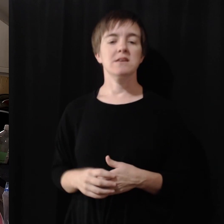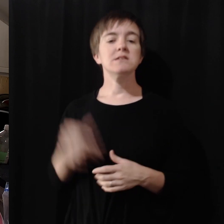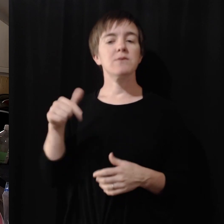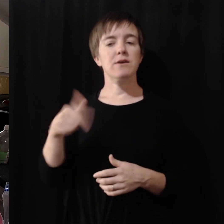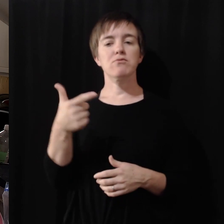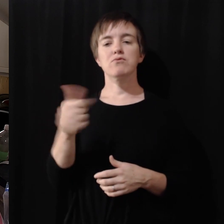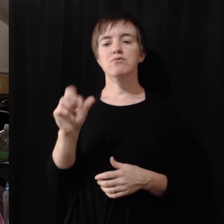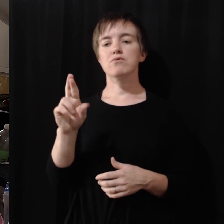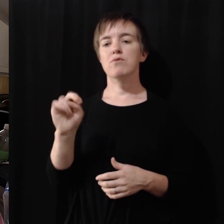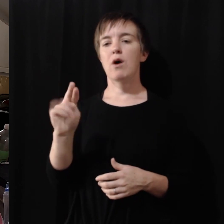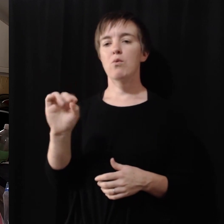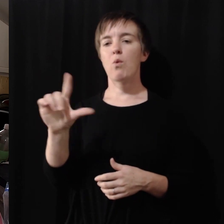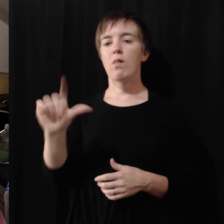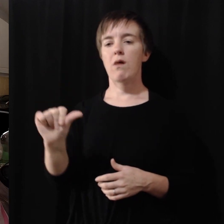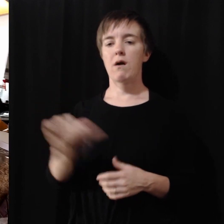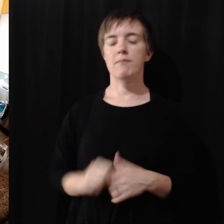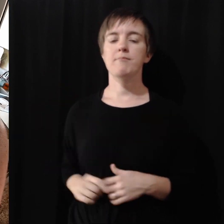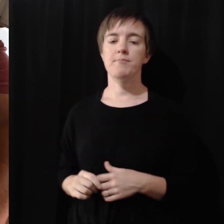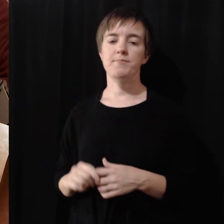Here's our granola.